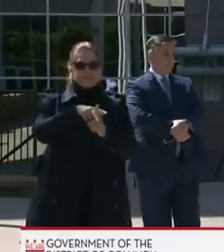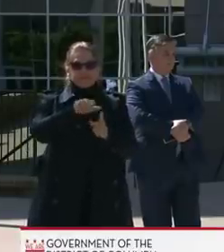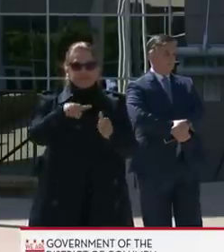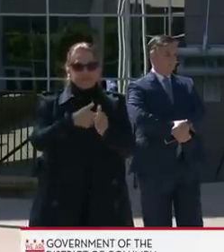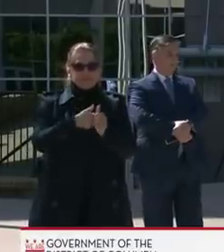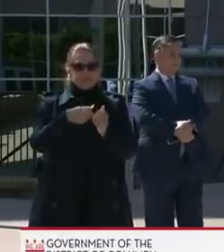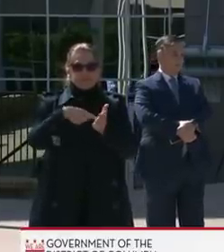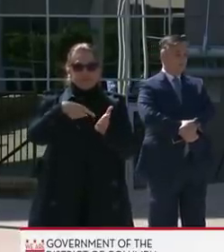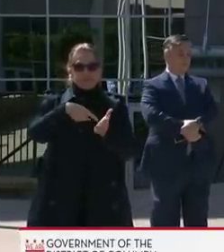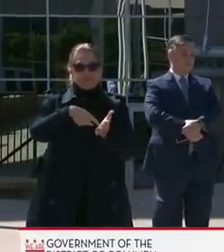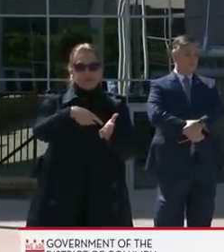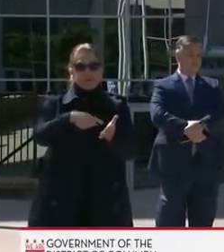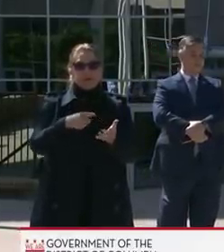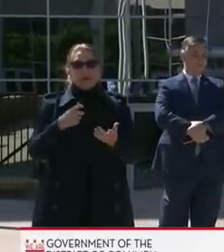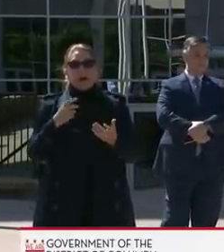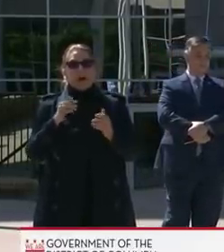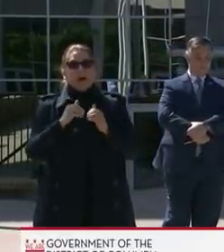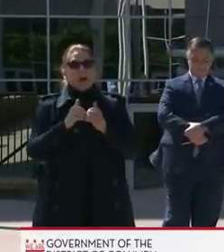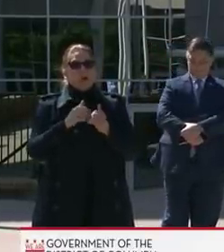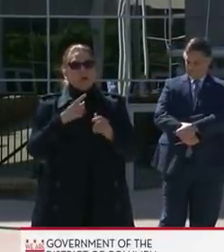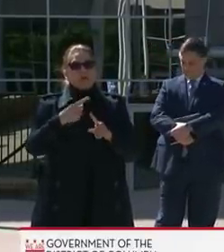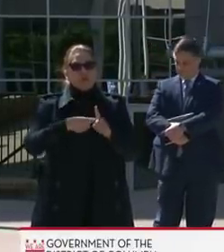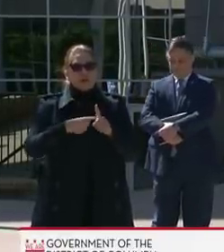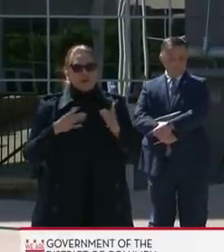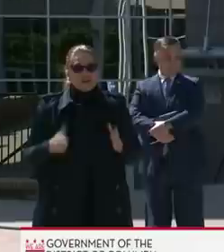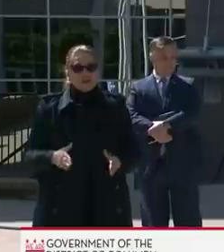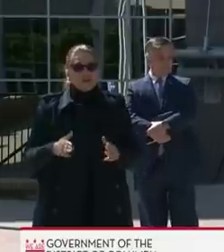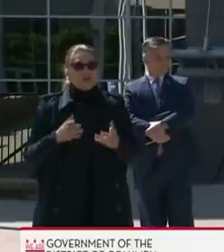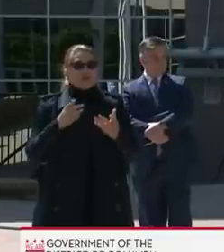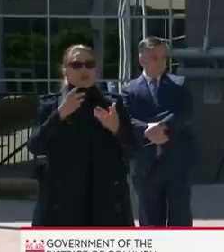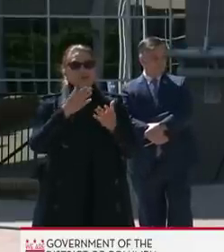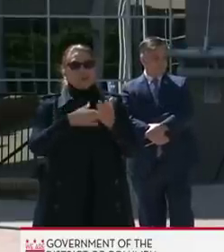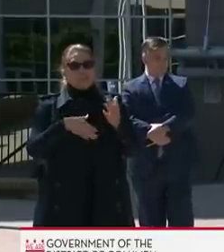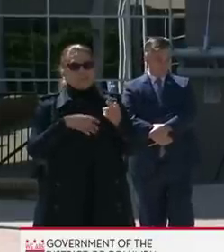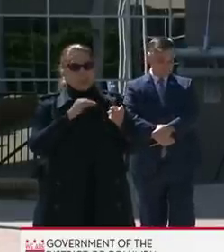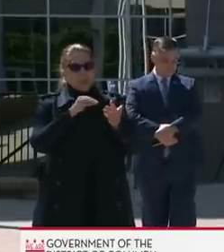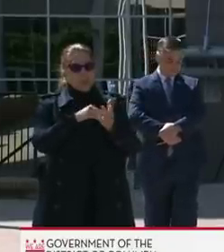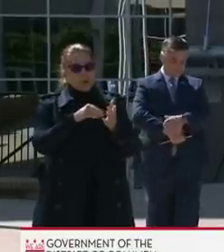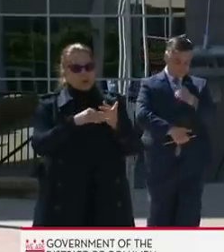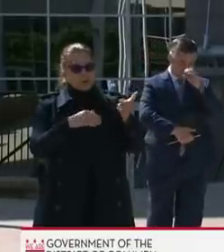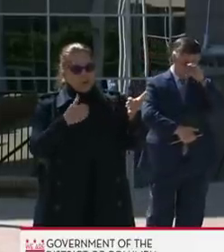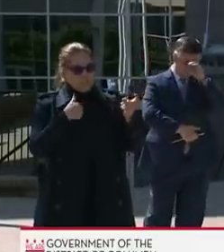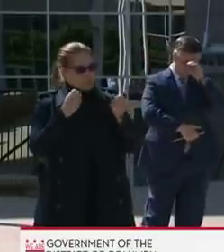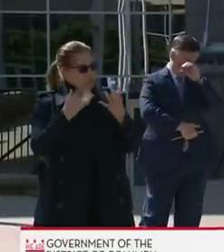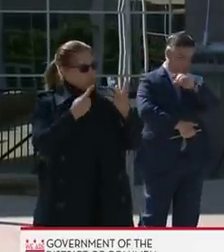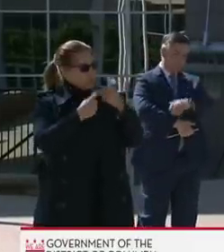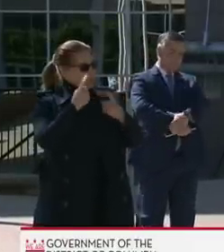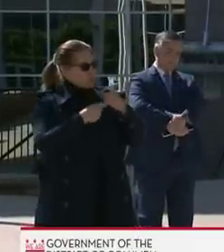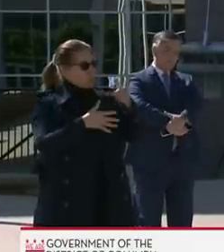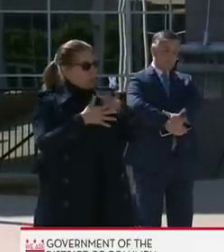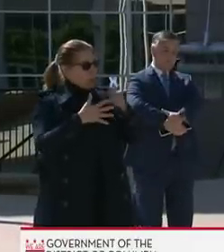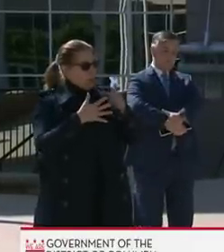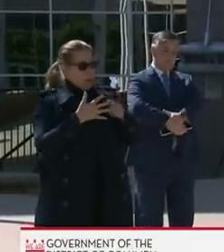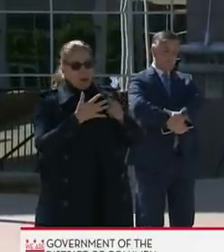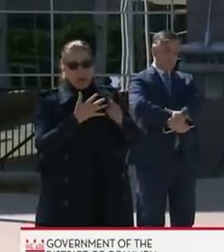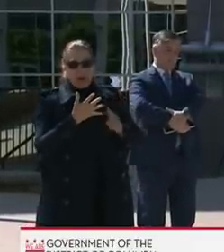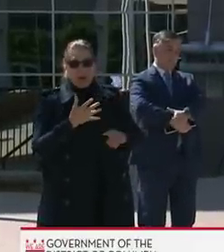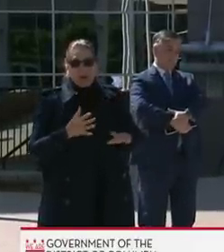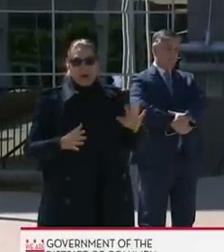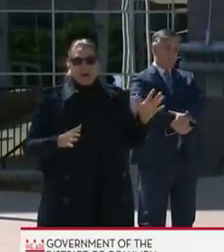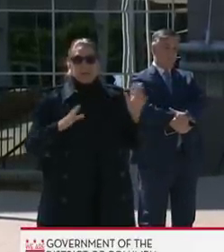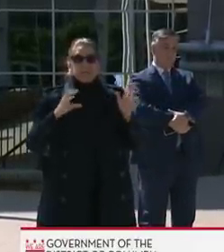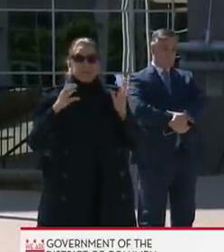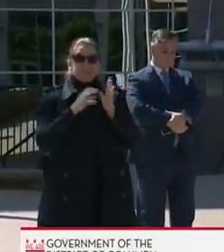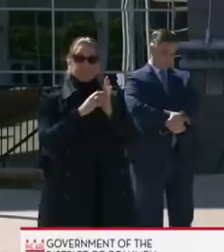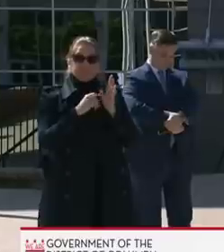mortgage? There was a lot in that question, Sam. So there's a provision in the bill concerning mortgage deferral,